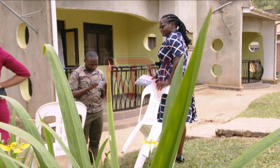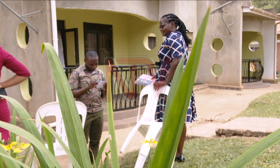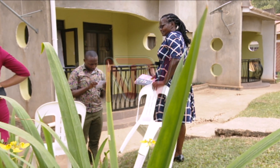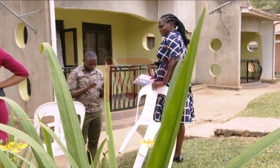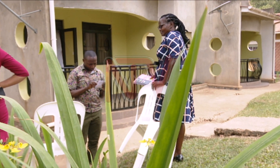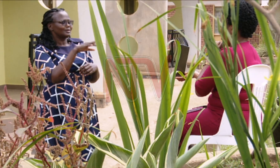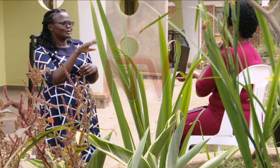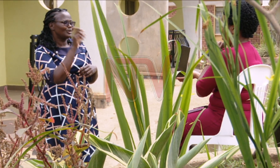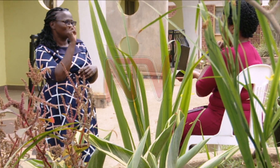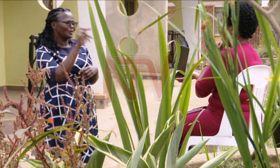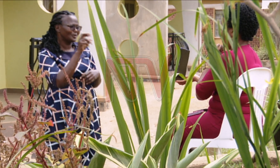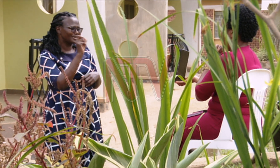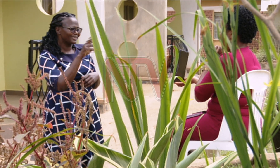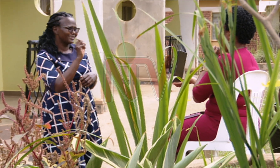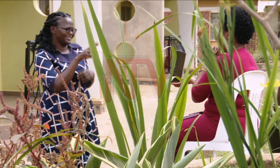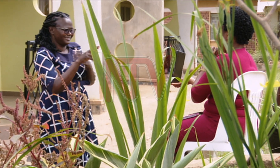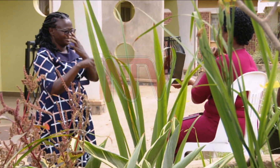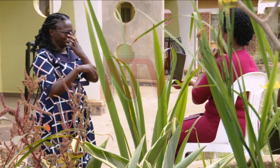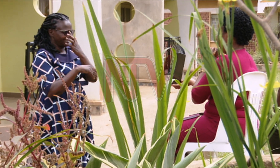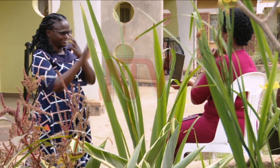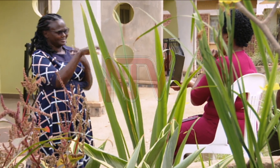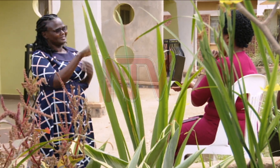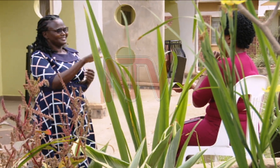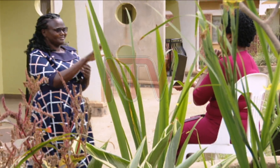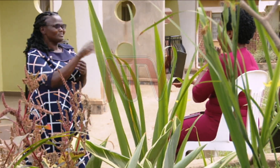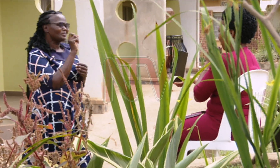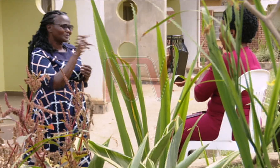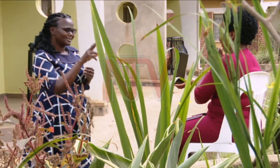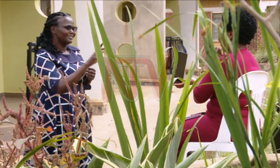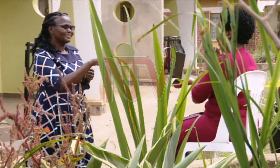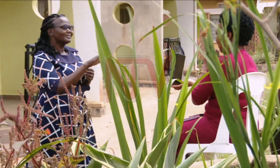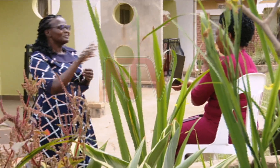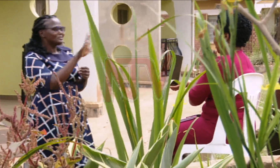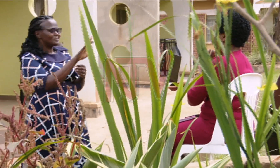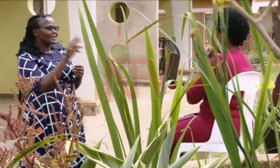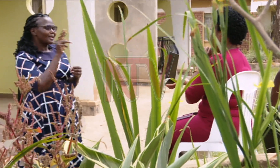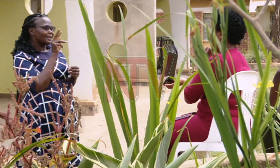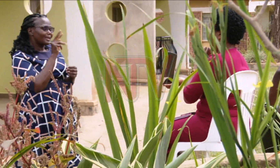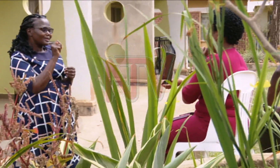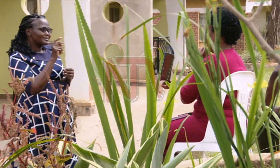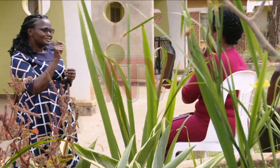individuals. Nobat Atkunda, NTV Weekend Edition.